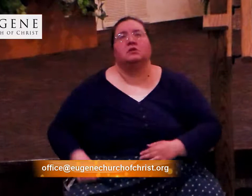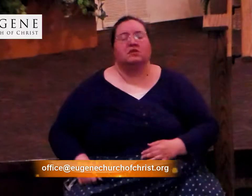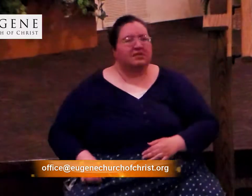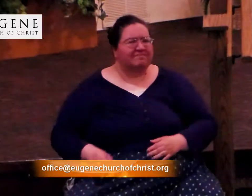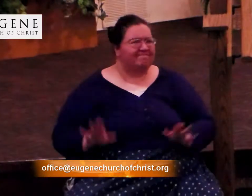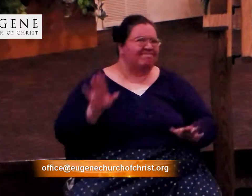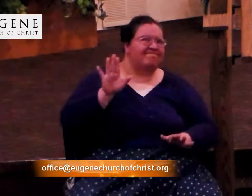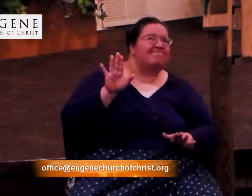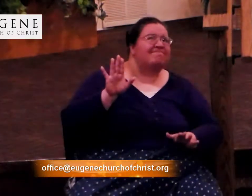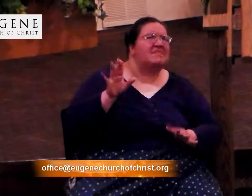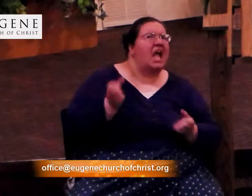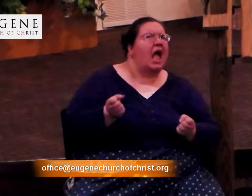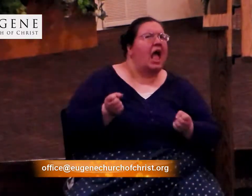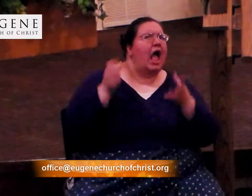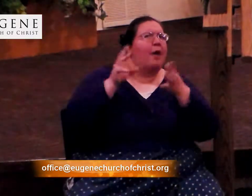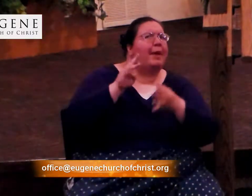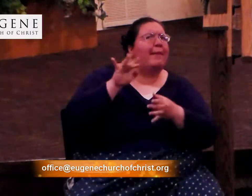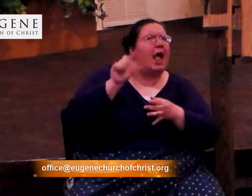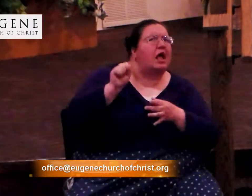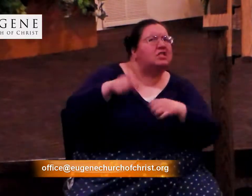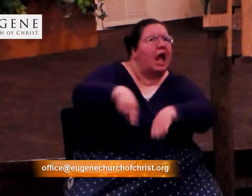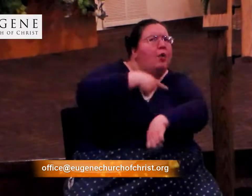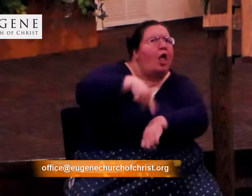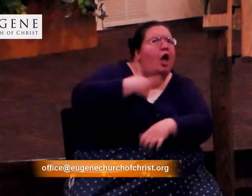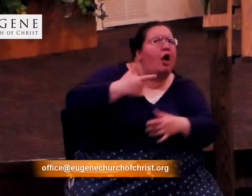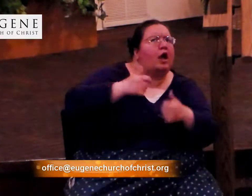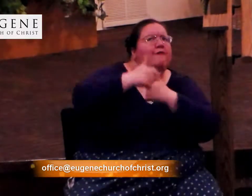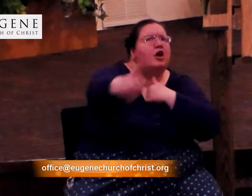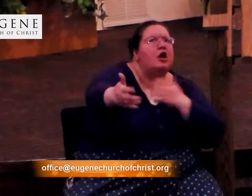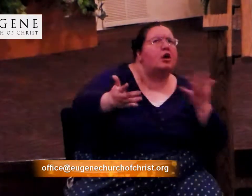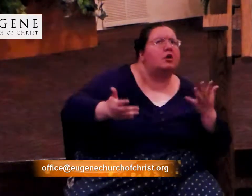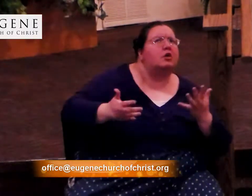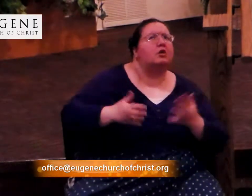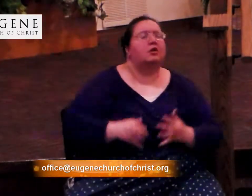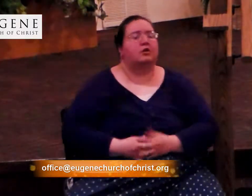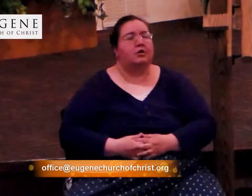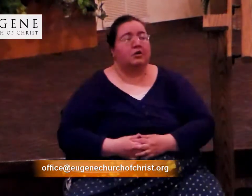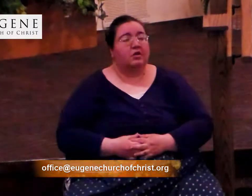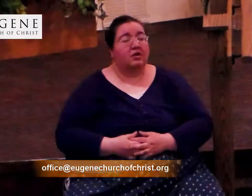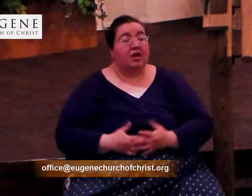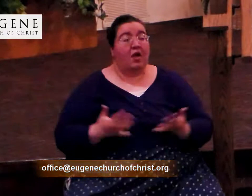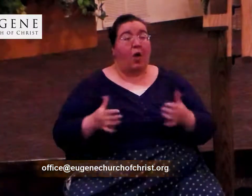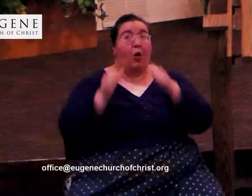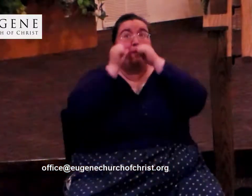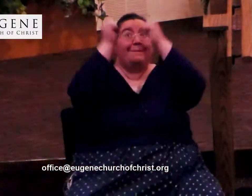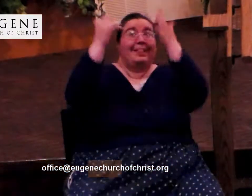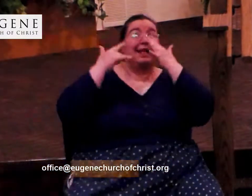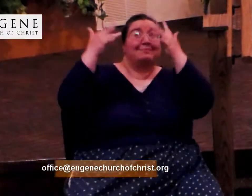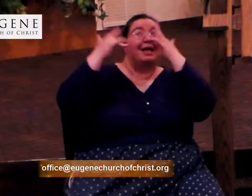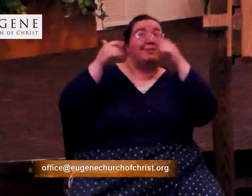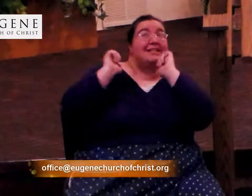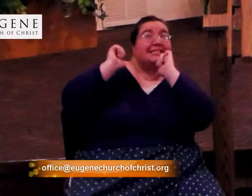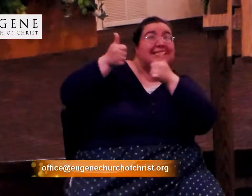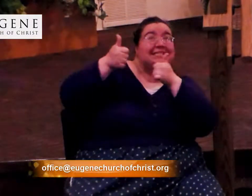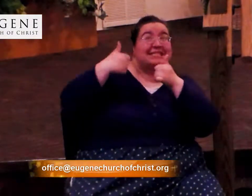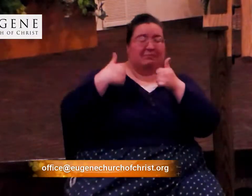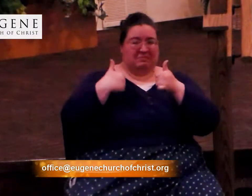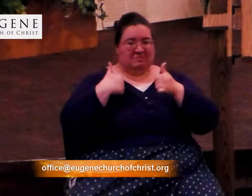about? How long is this trip going to take? His response is not, all the blessings for me sound fine, but I don't want to deal with blessing the other people because that's too much